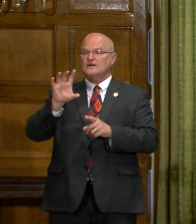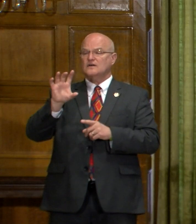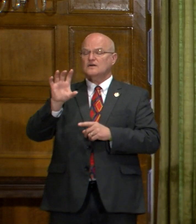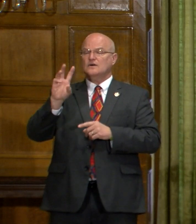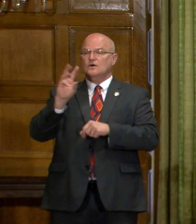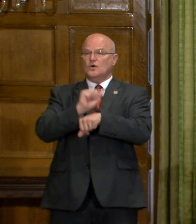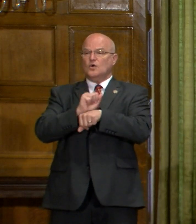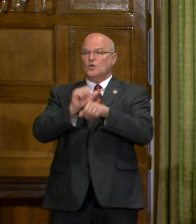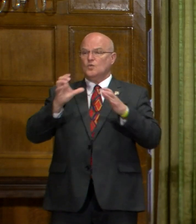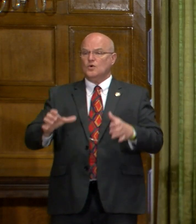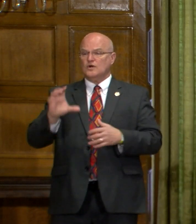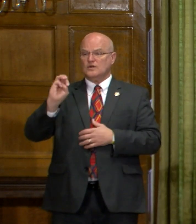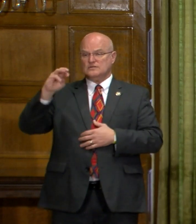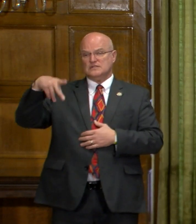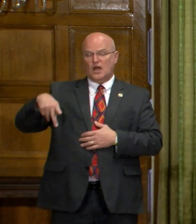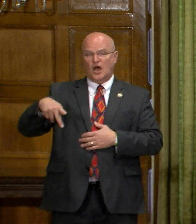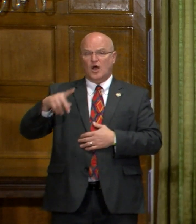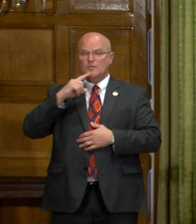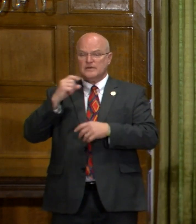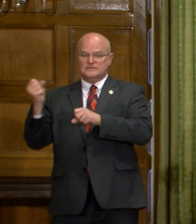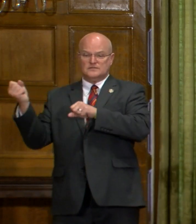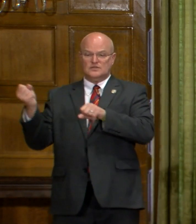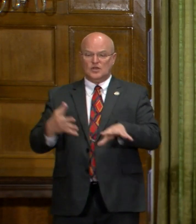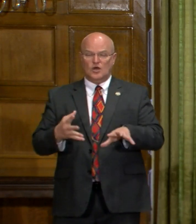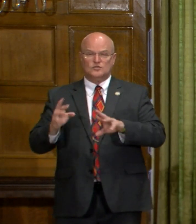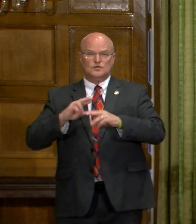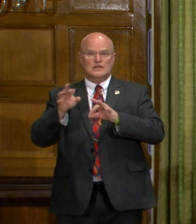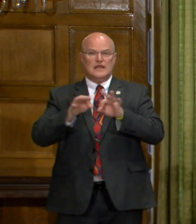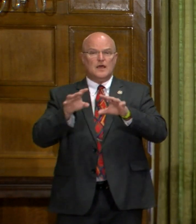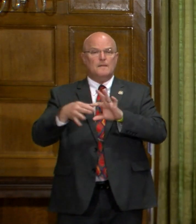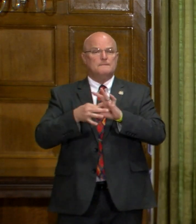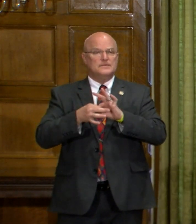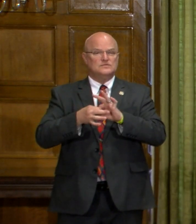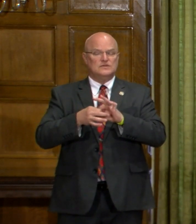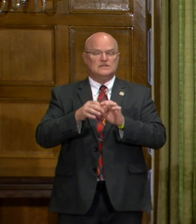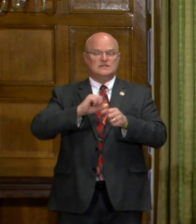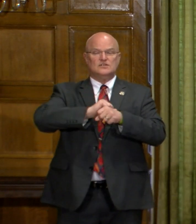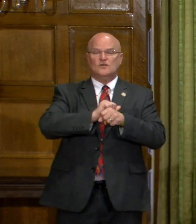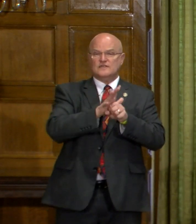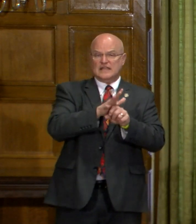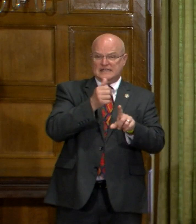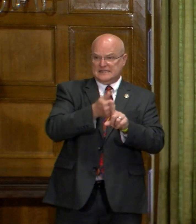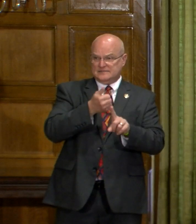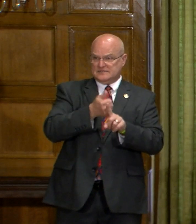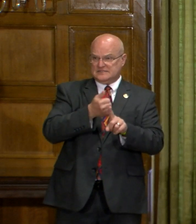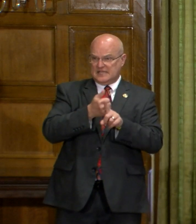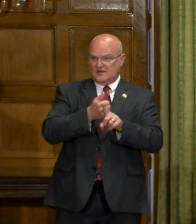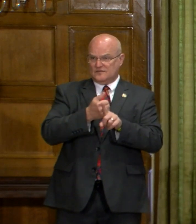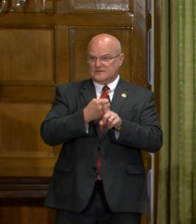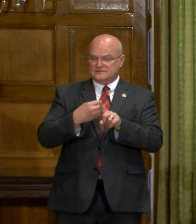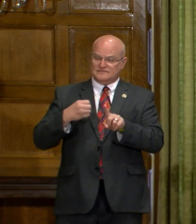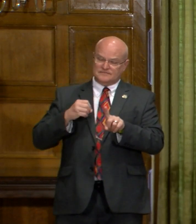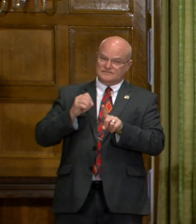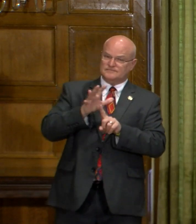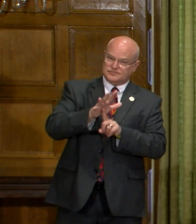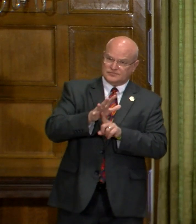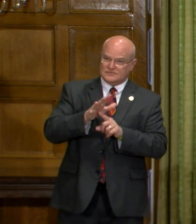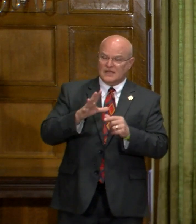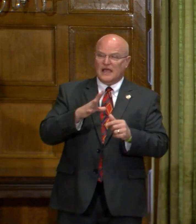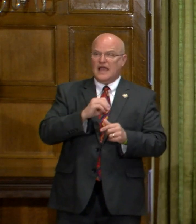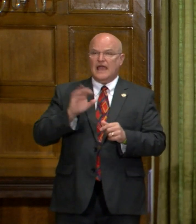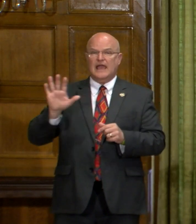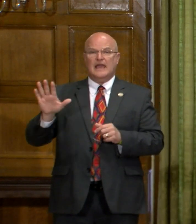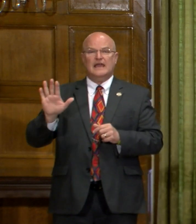compensation claims if there's a causal relationship between being COVID-19, catching that virus,